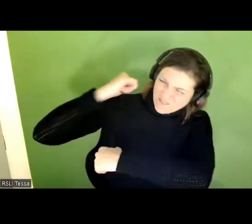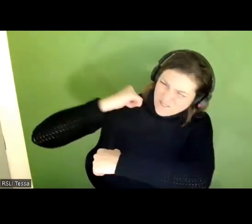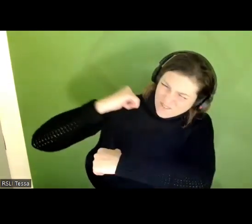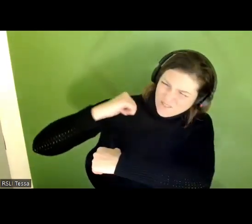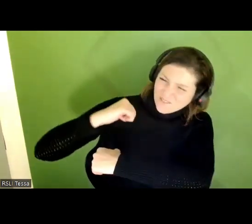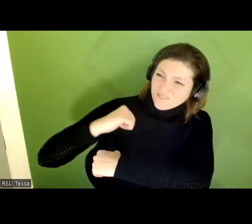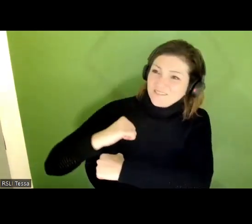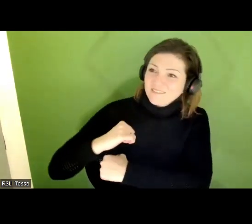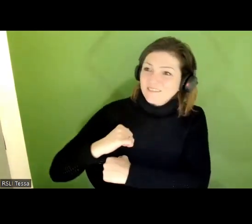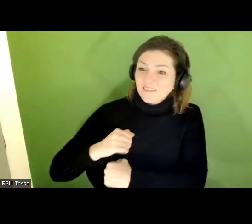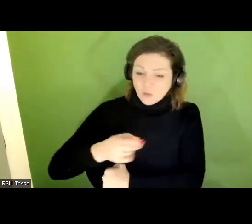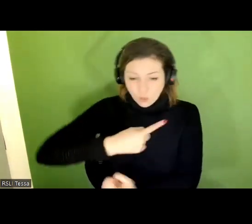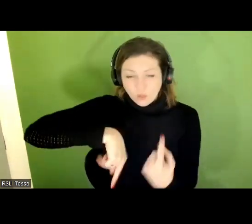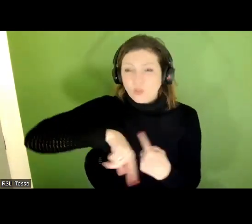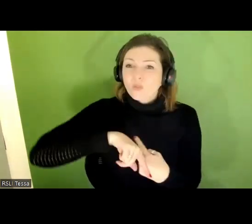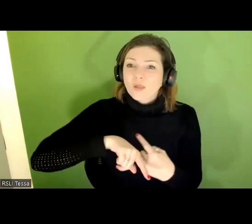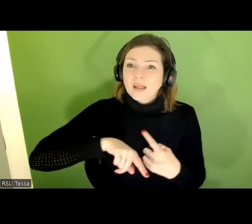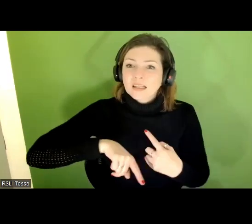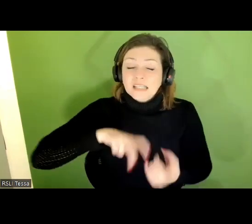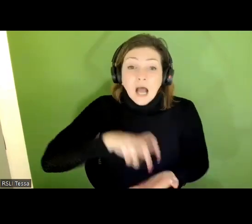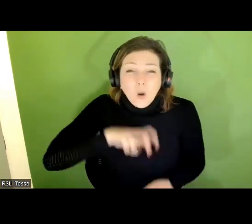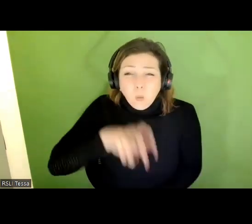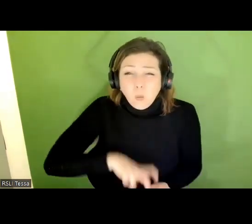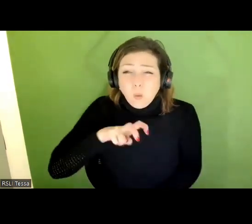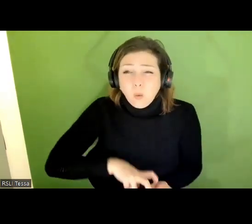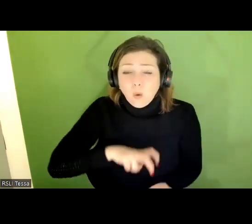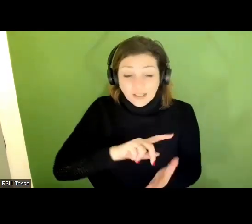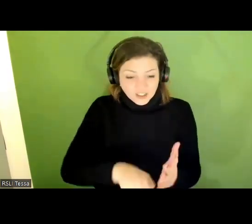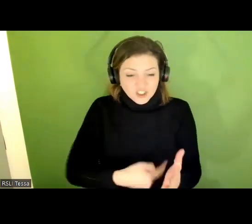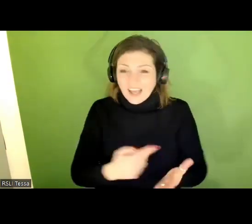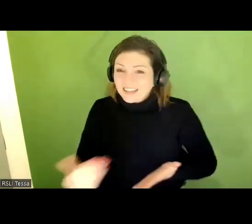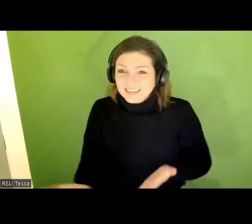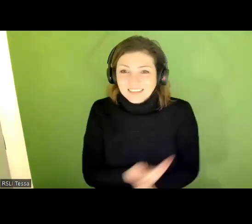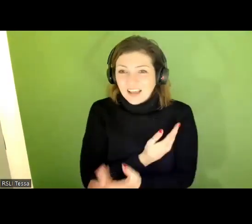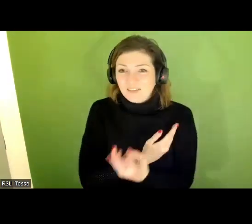all and jumping up and down. Jay had saved them.